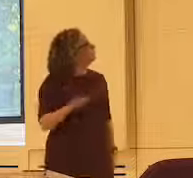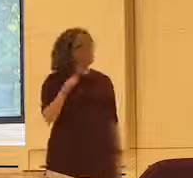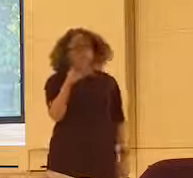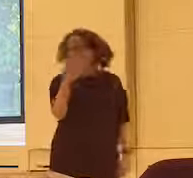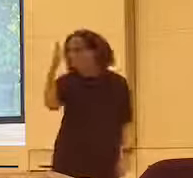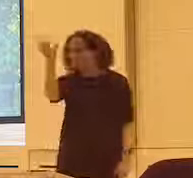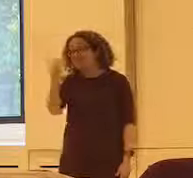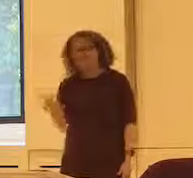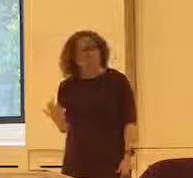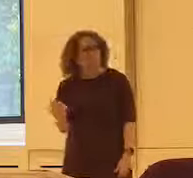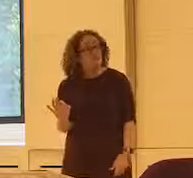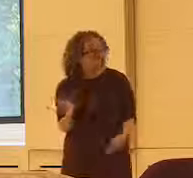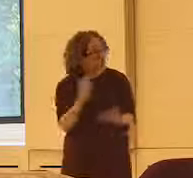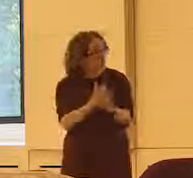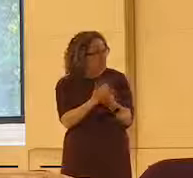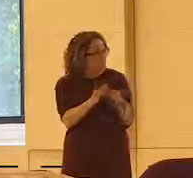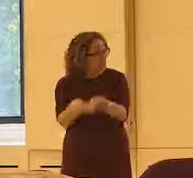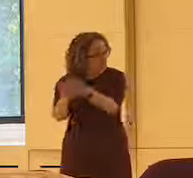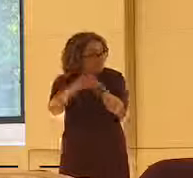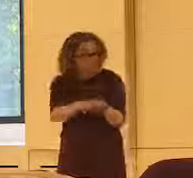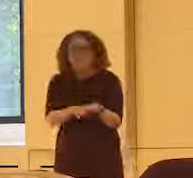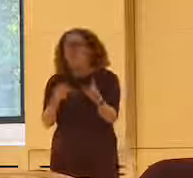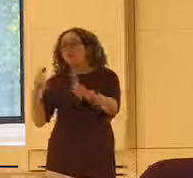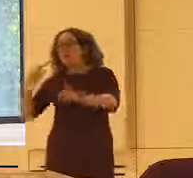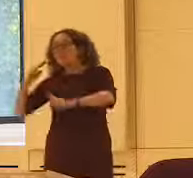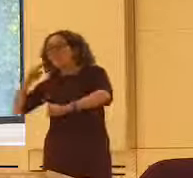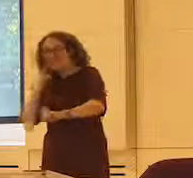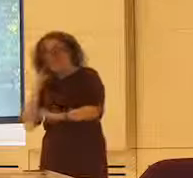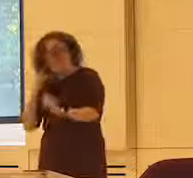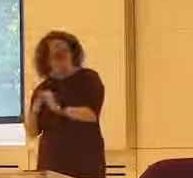out there, they have sign language. 25% of that hearing population.